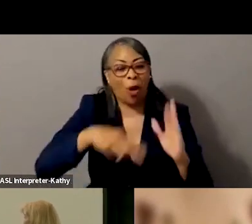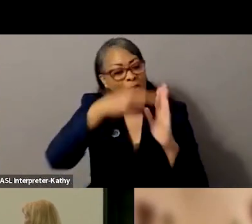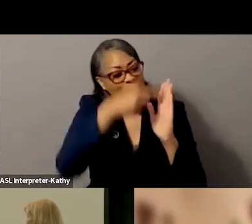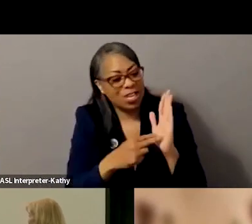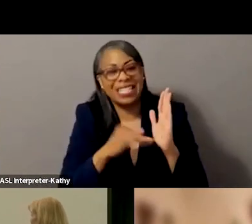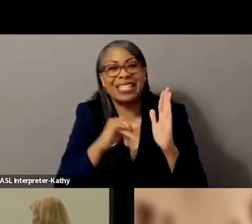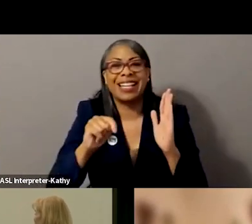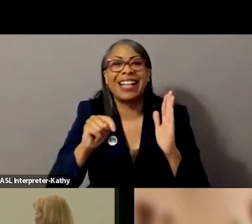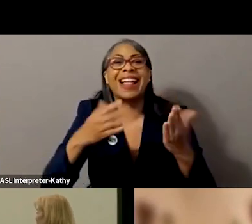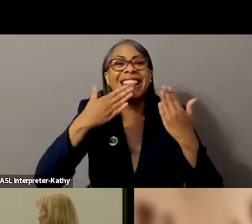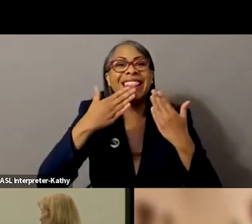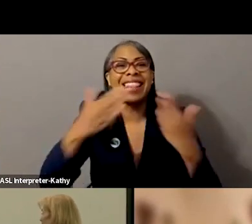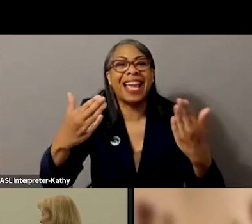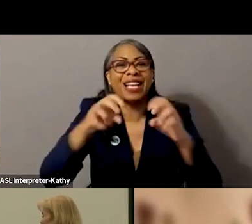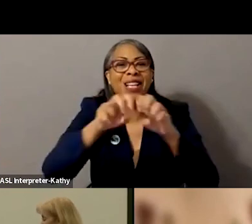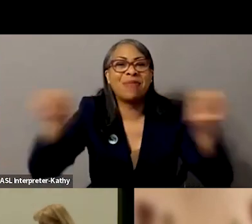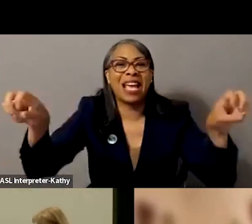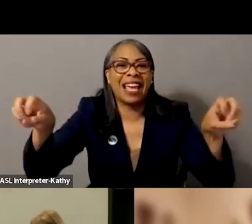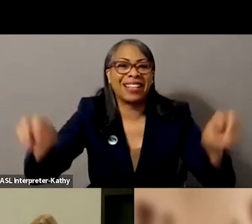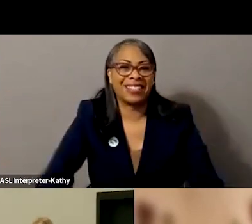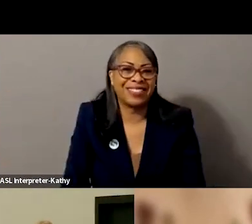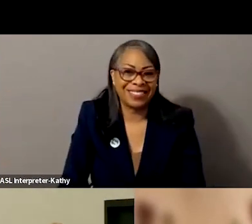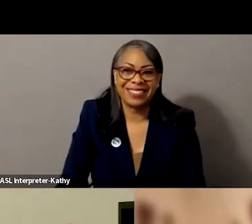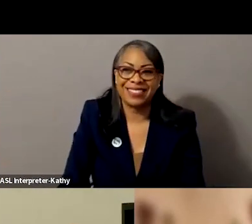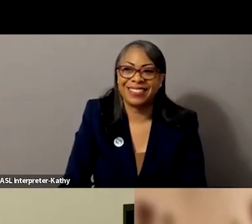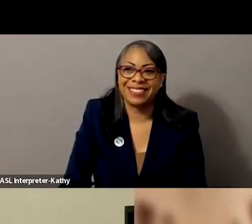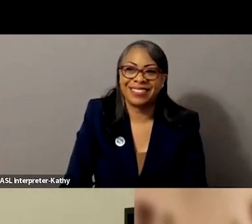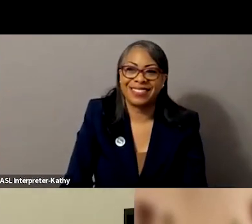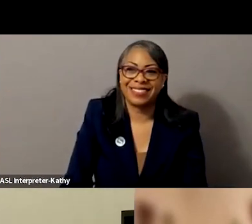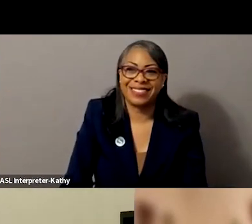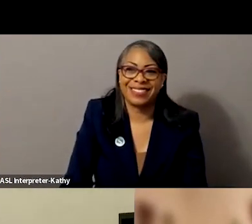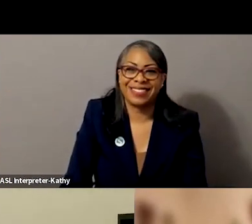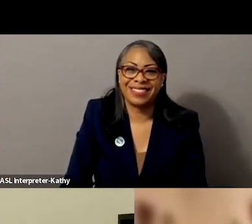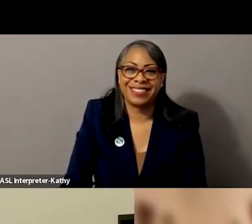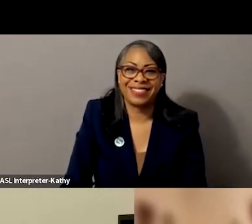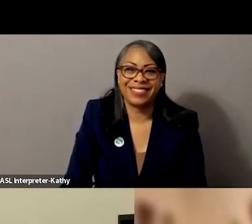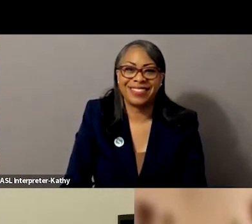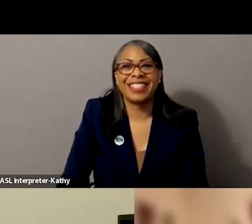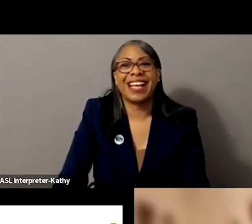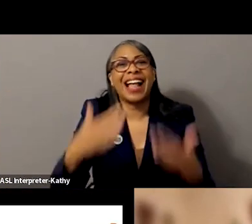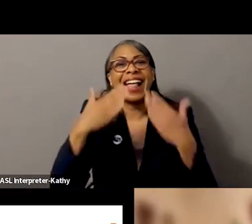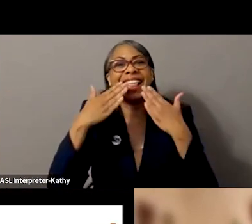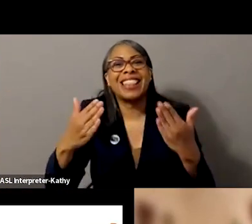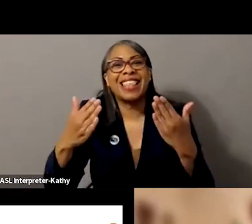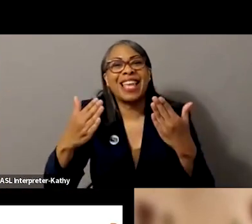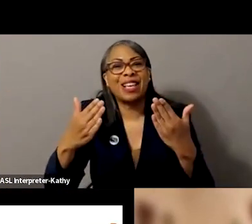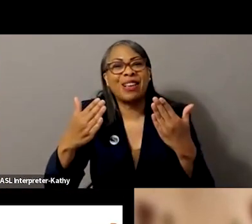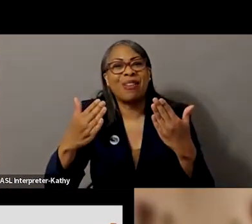Thanks all for coming.